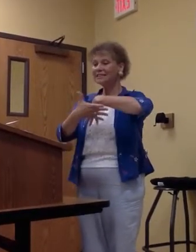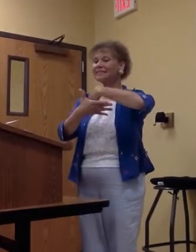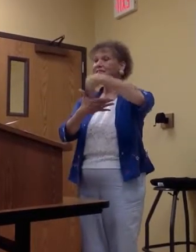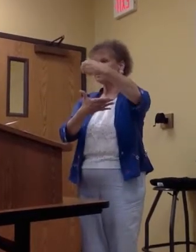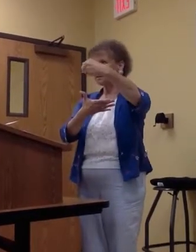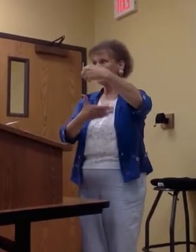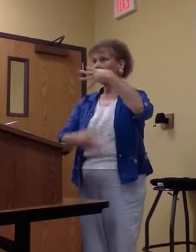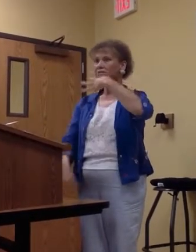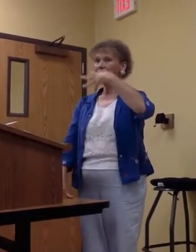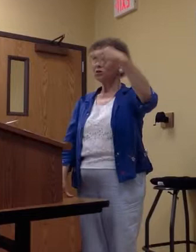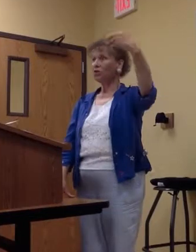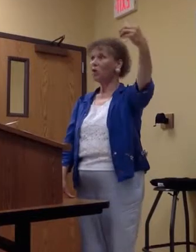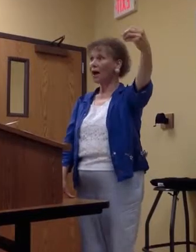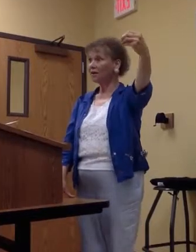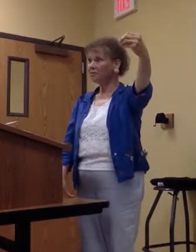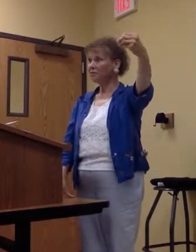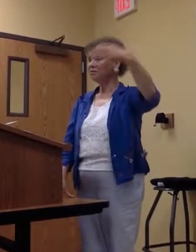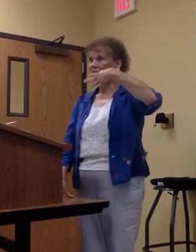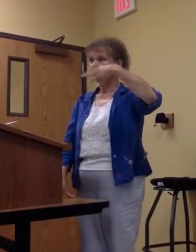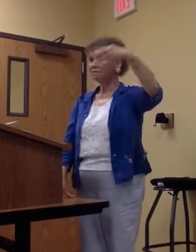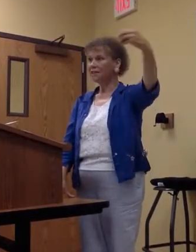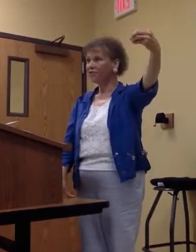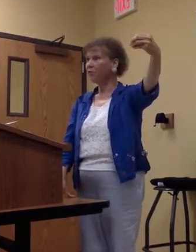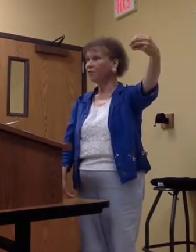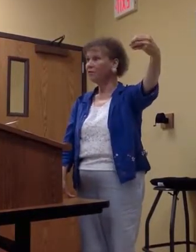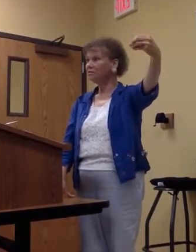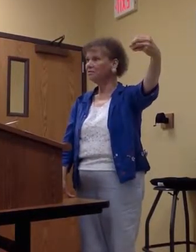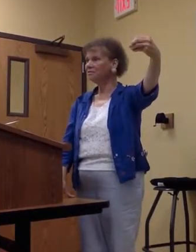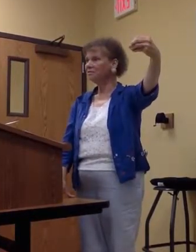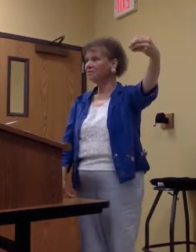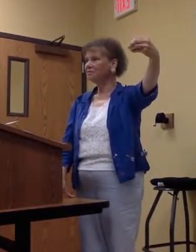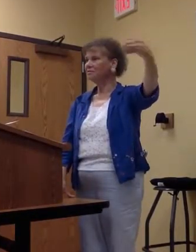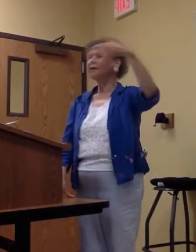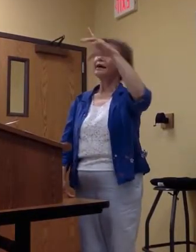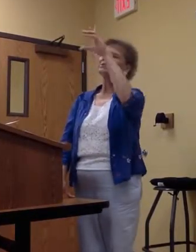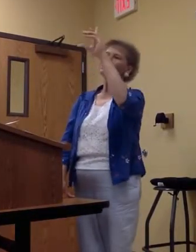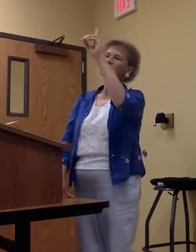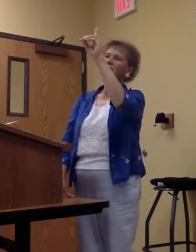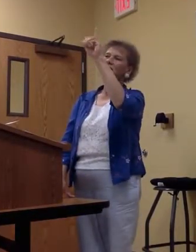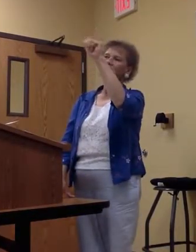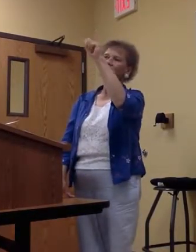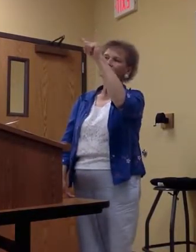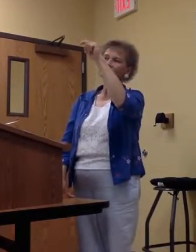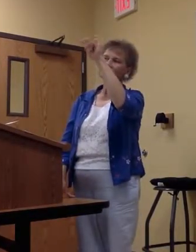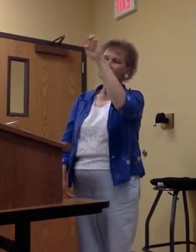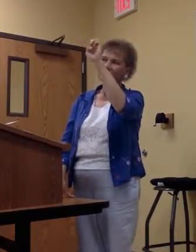out, leave for, and she's signing just finger spelling.